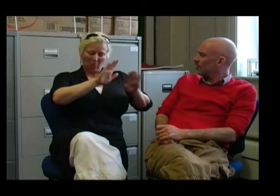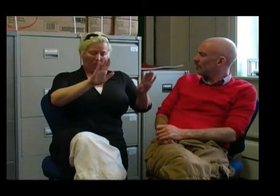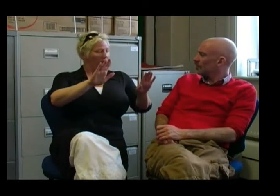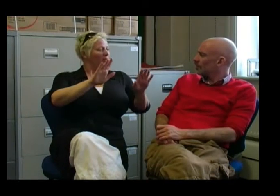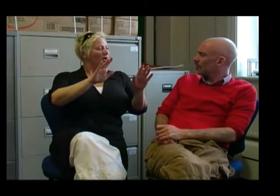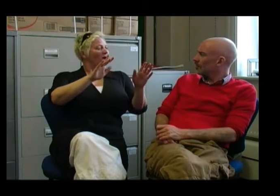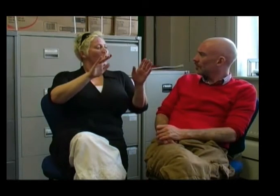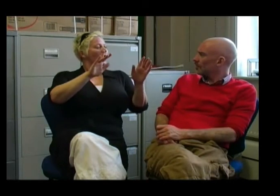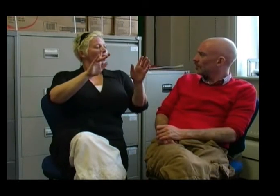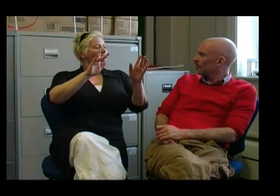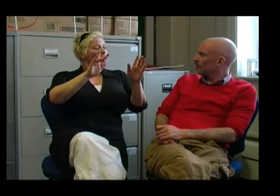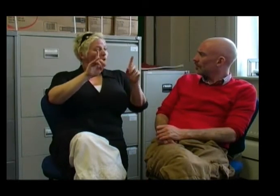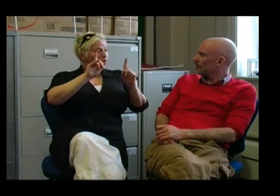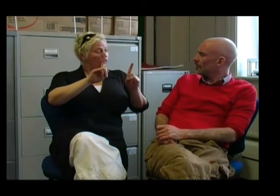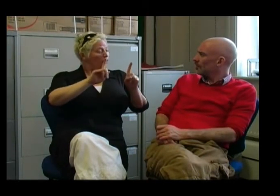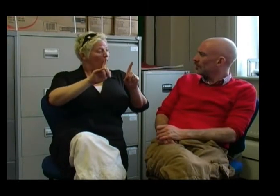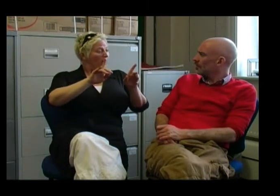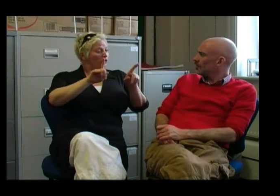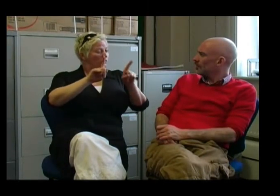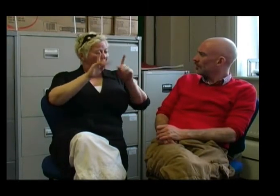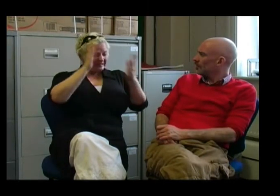shadowing interpreting within the play.